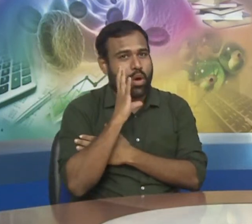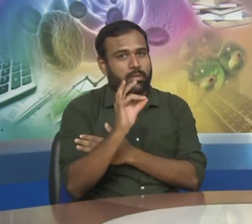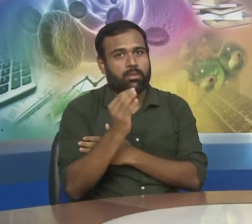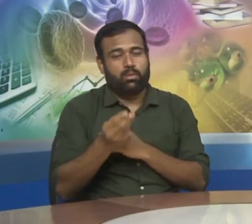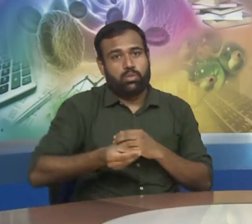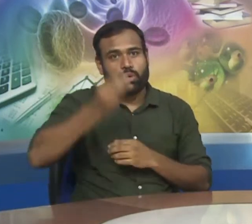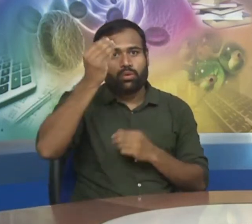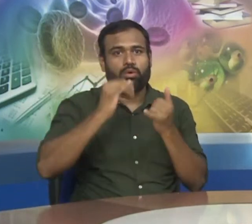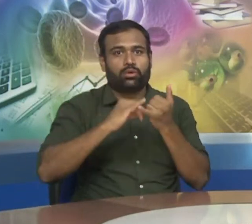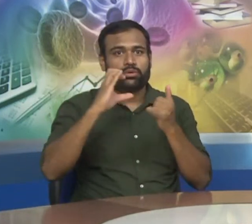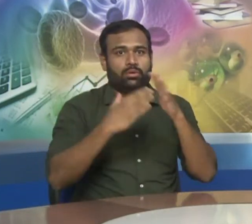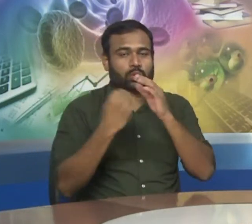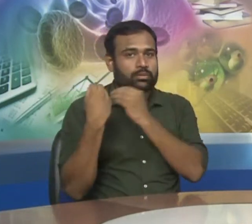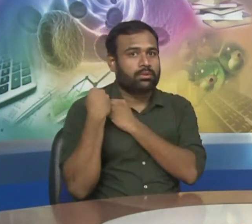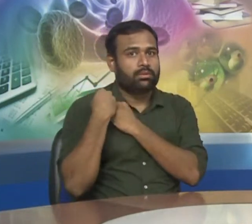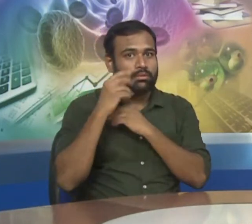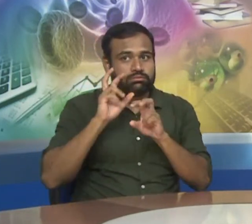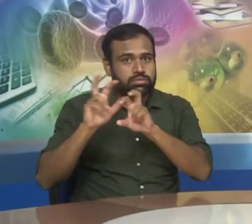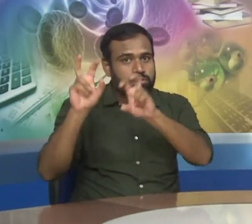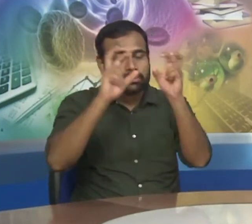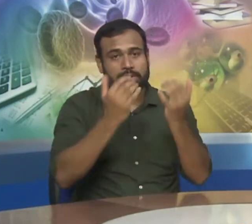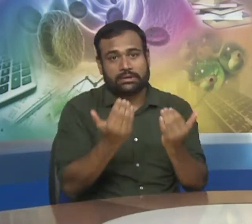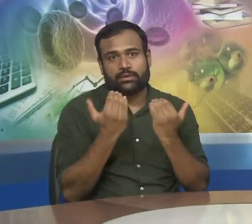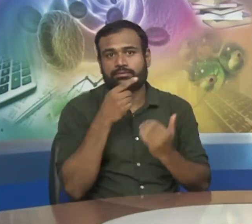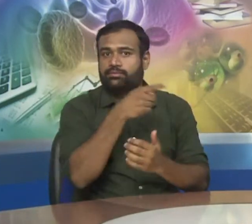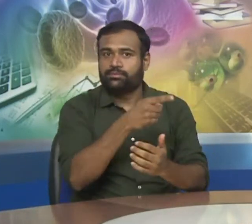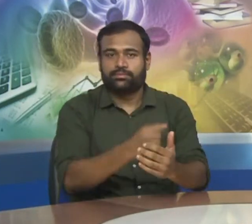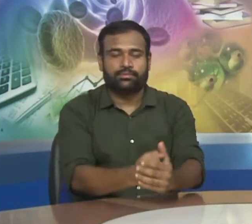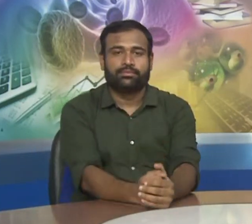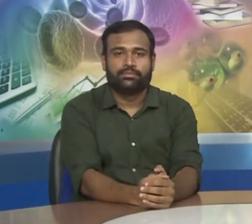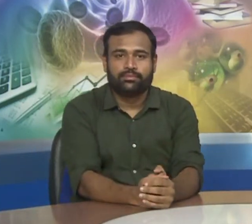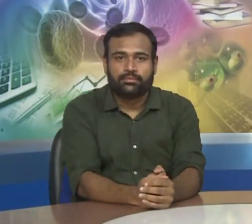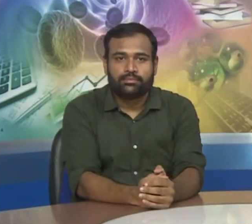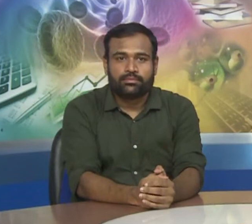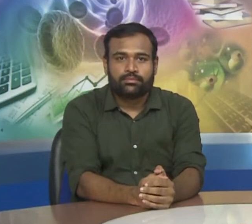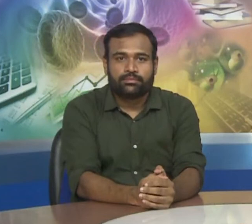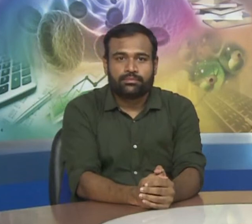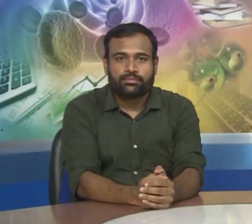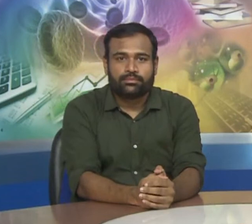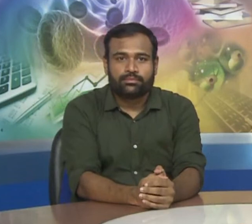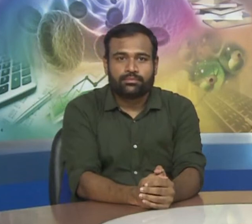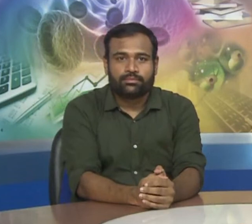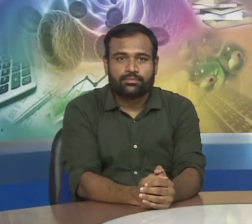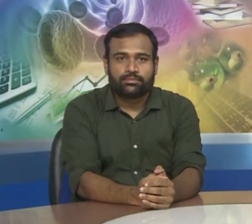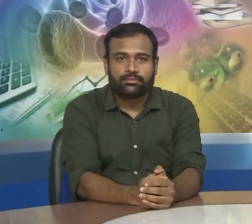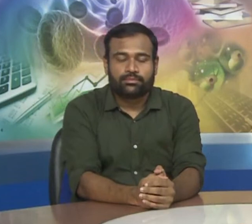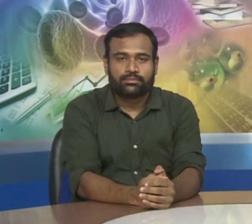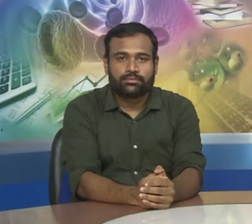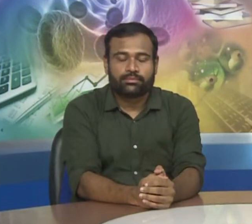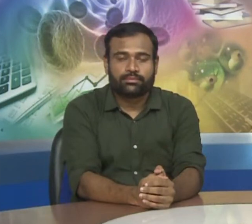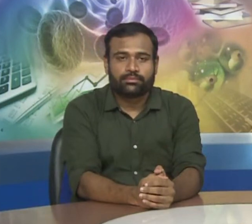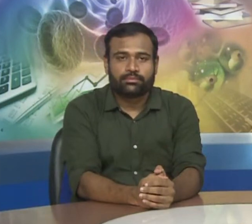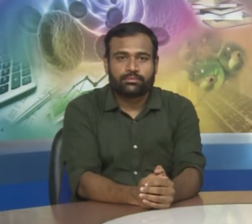Supreme Court plays its role as a custodian of the civil liberties and in particular of the fundamental